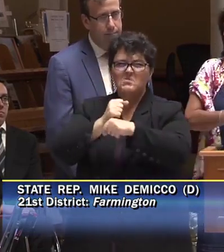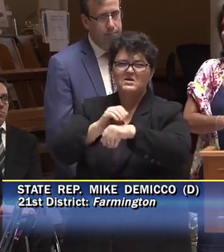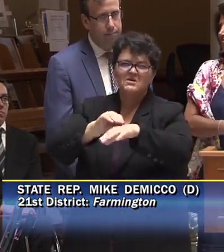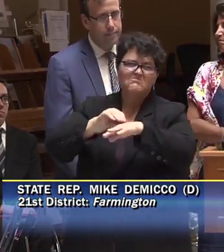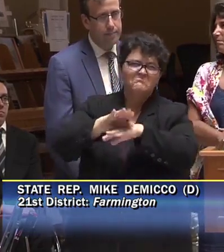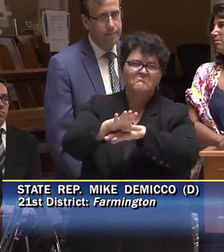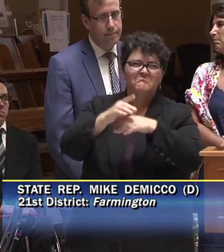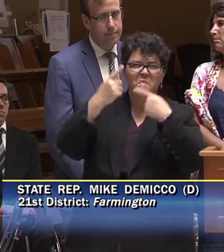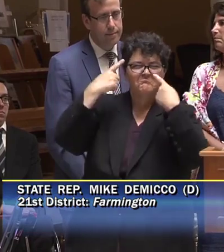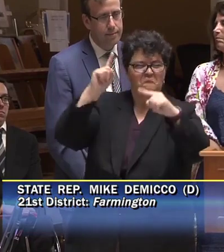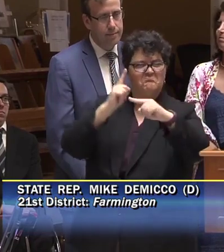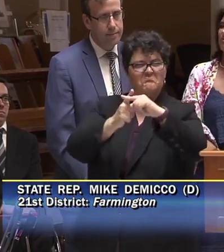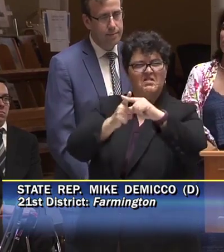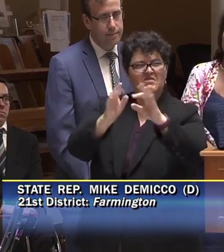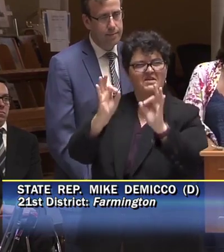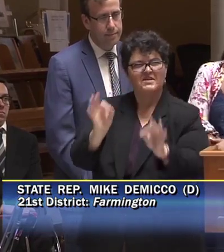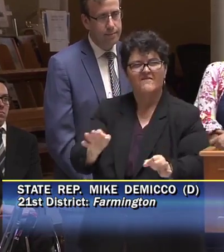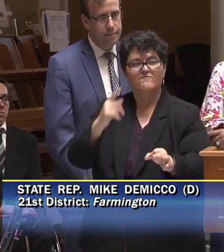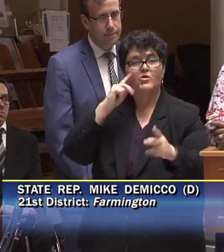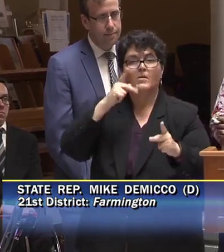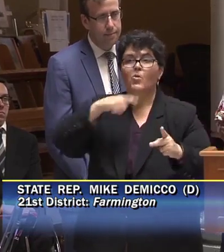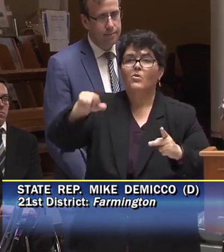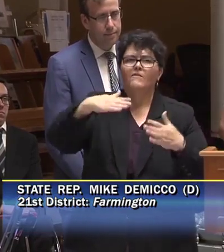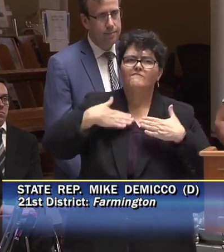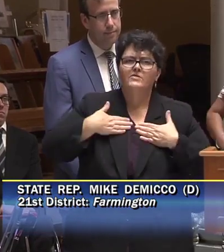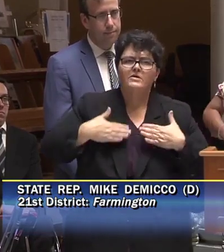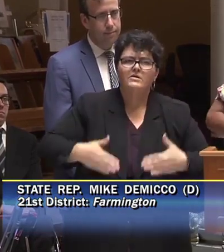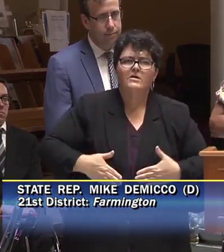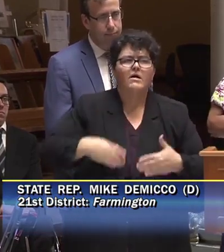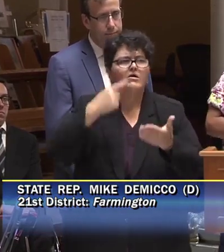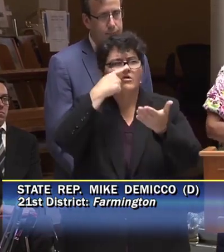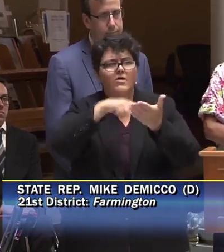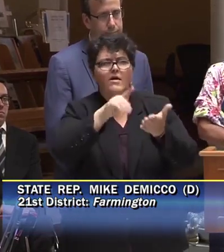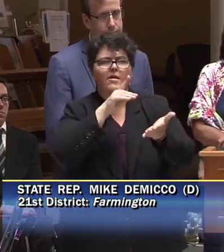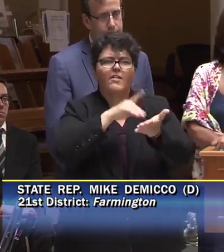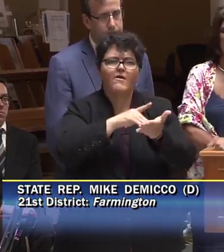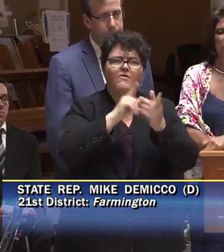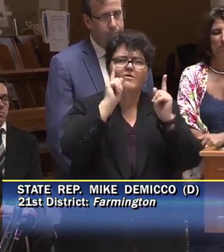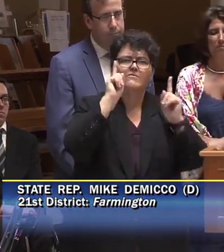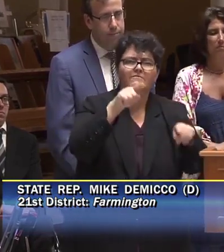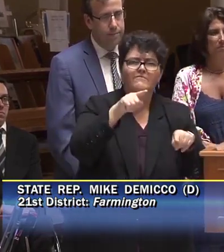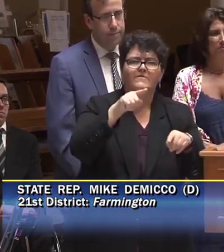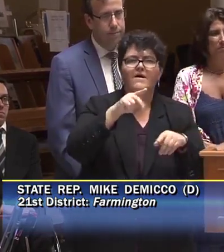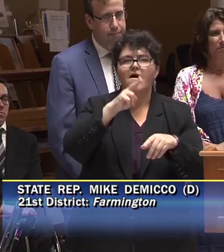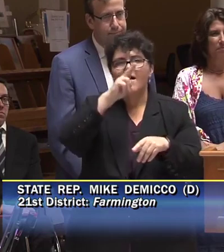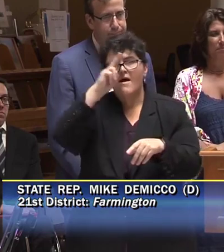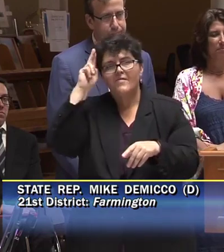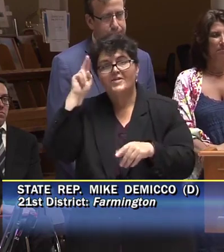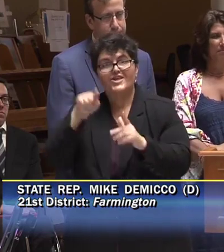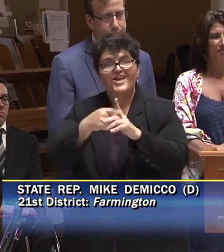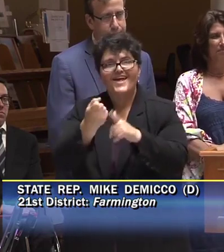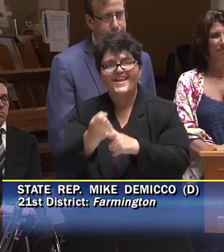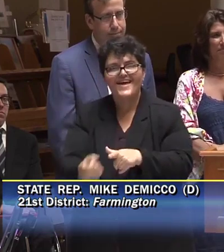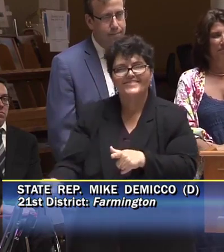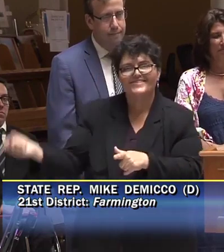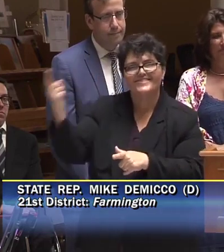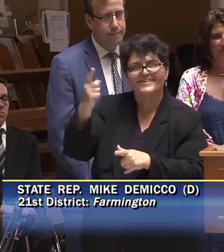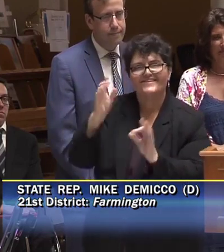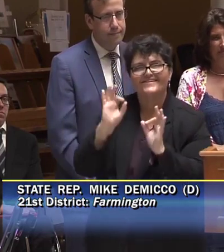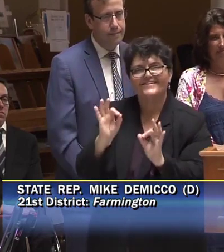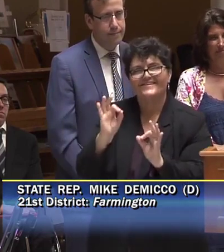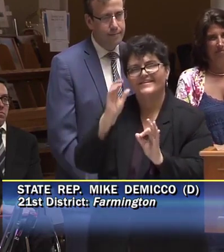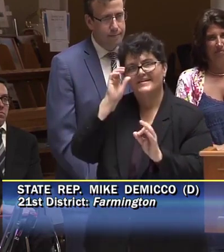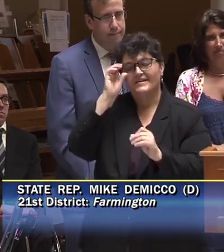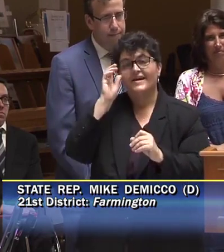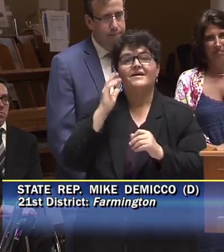positively affect people's visits to the doctor's office and to hospitals. So starting next year, healthcare facilities and practice locations